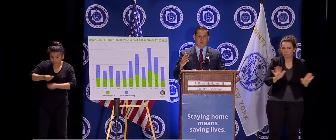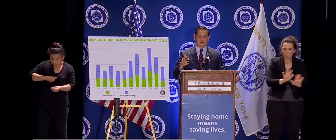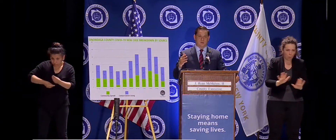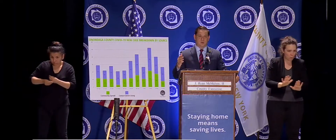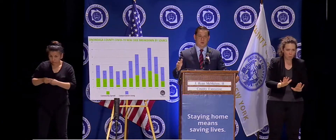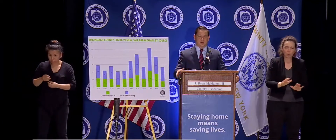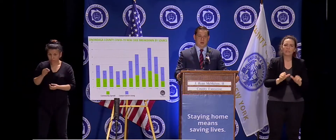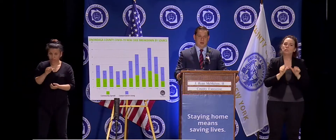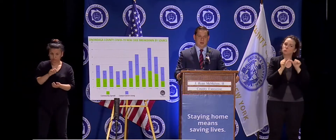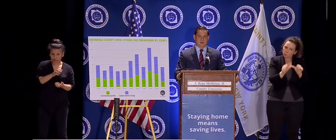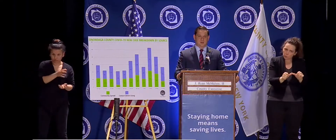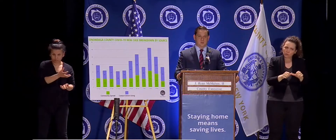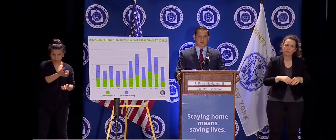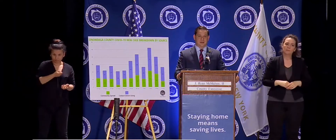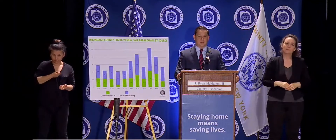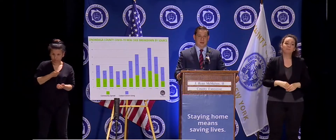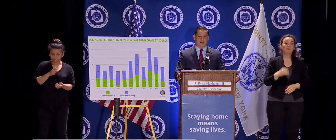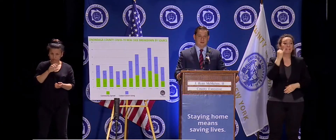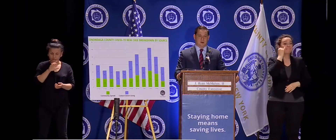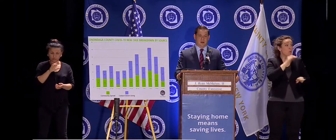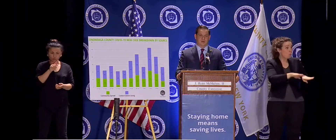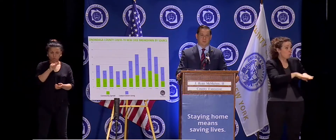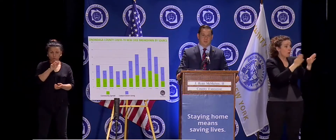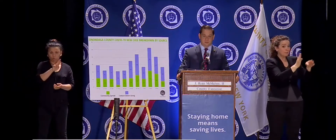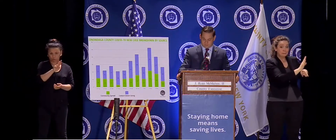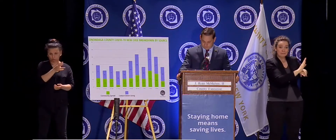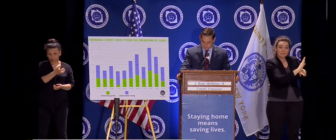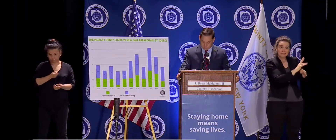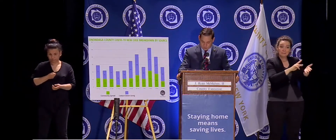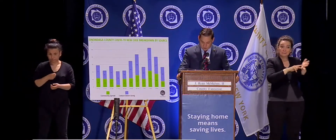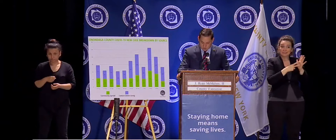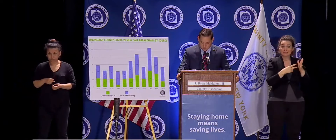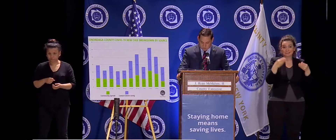some more revenue because we need to pay our health department.